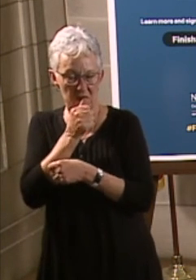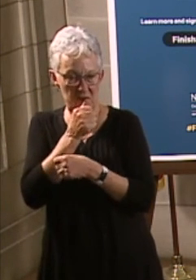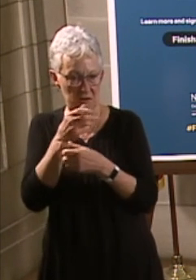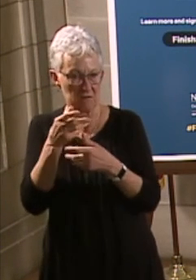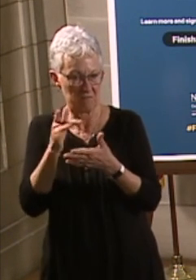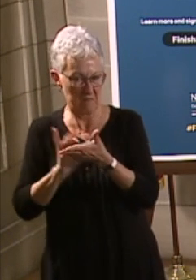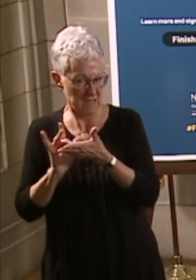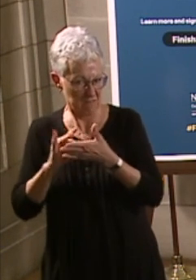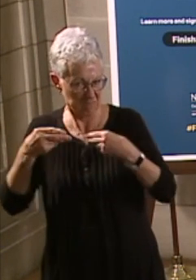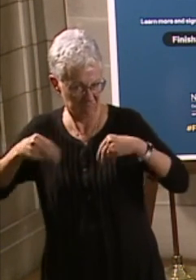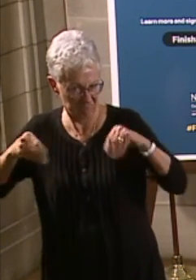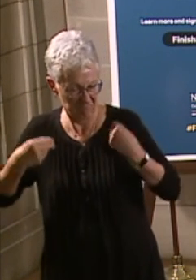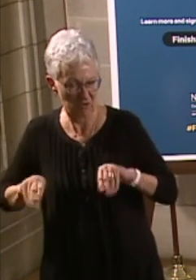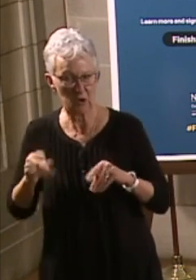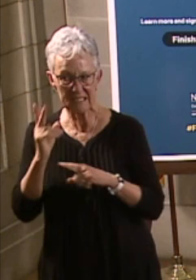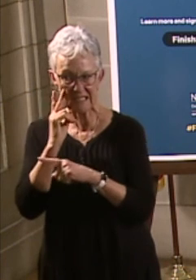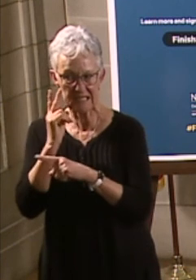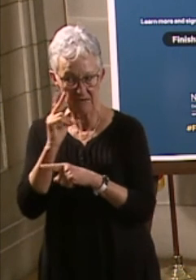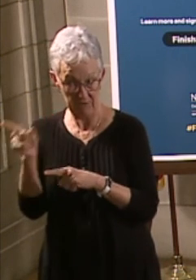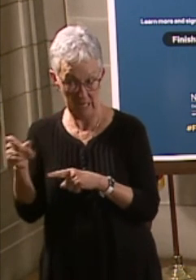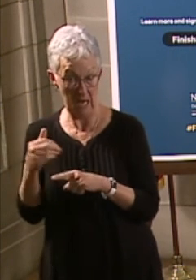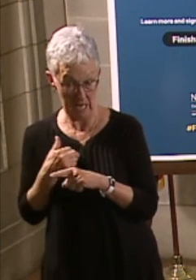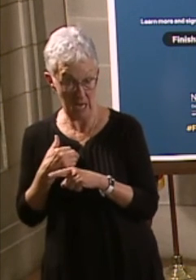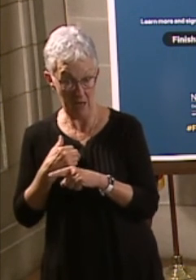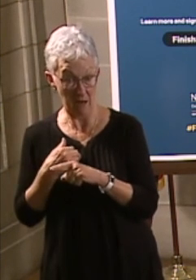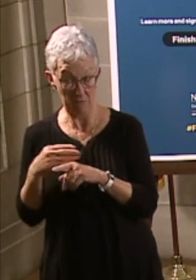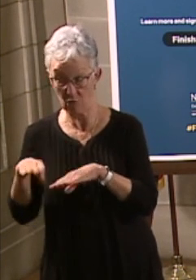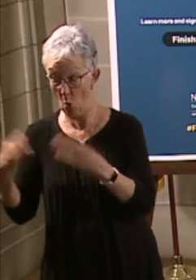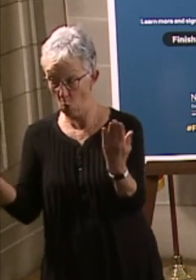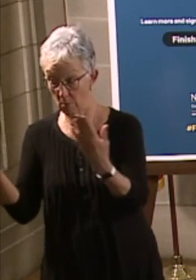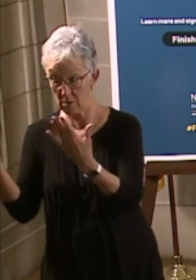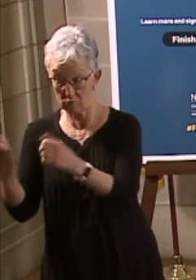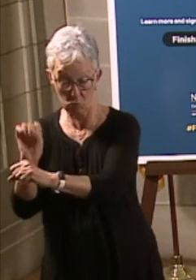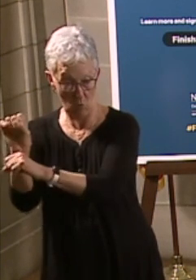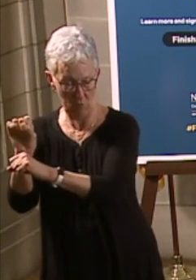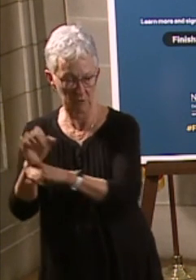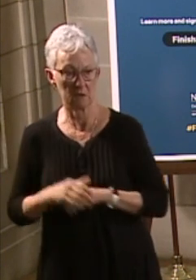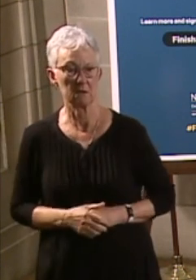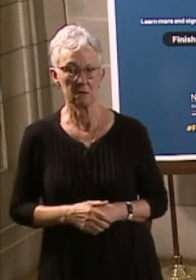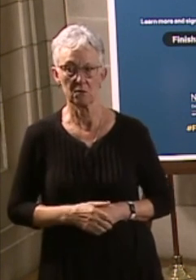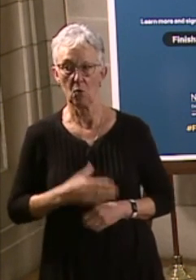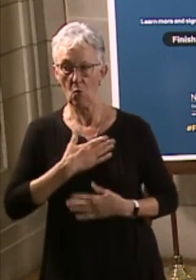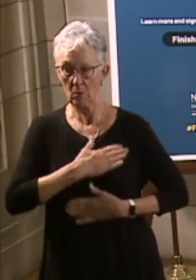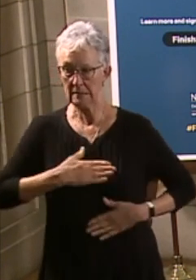But please get signed up to get vaccinated, because ultimately that's how we get through this pandemic, is by getting people vaccinated.